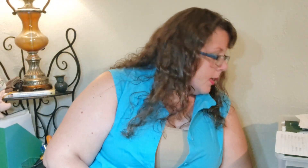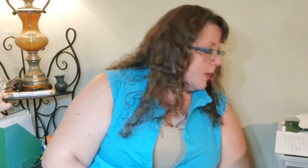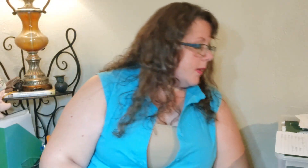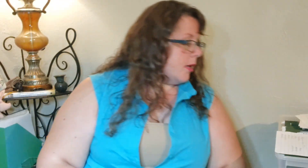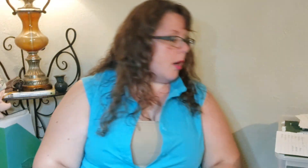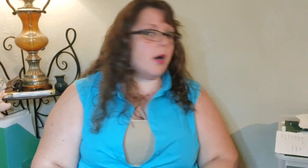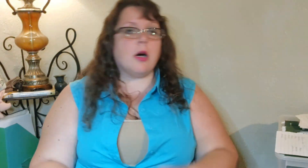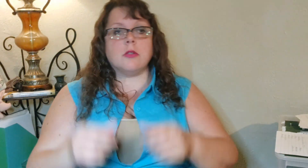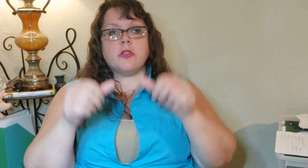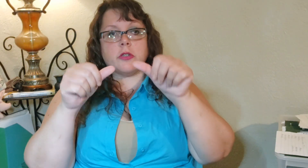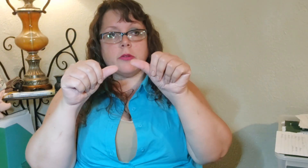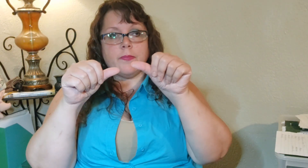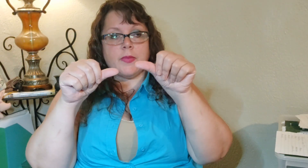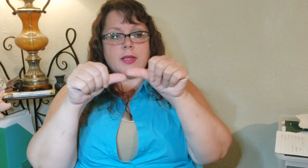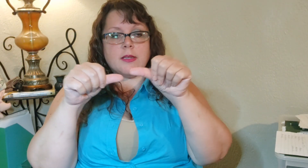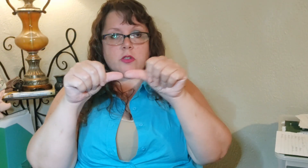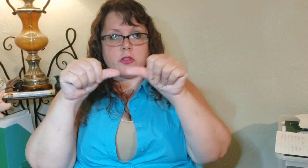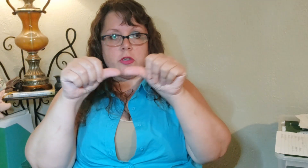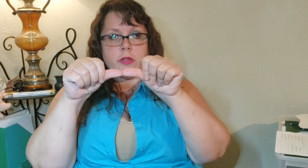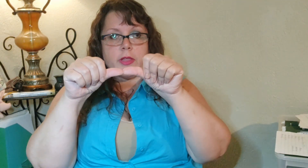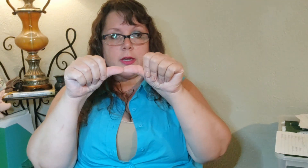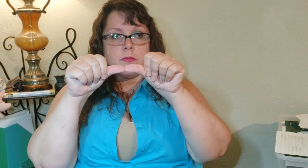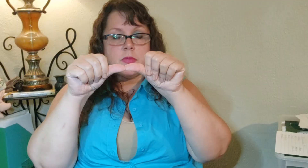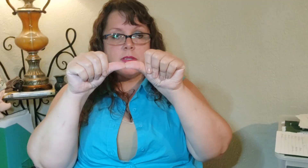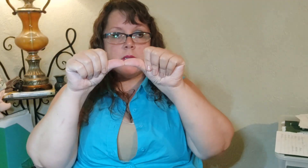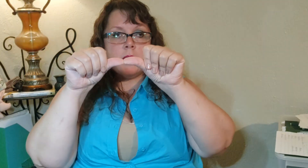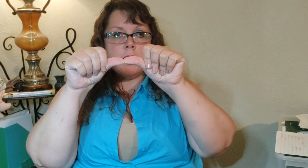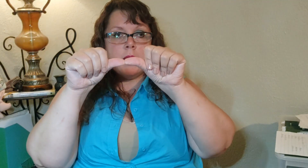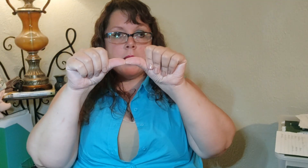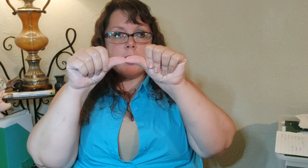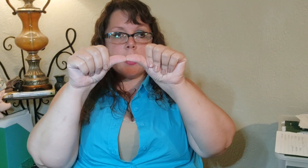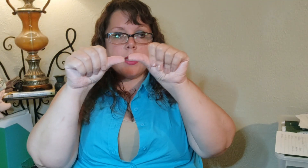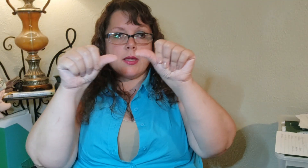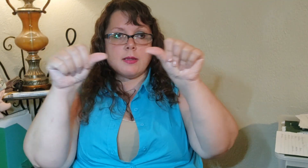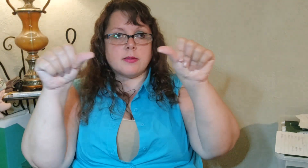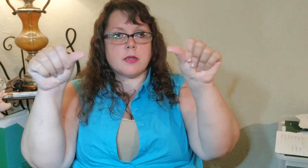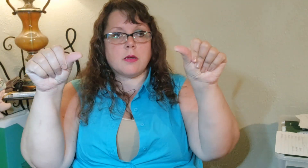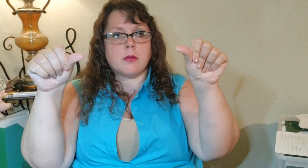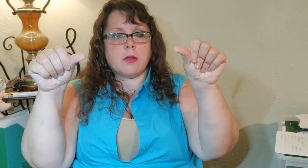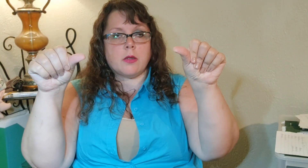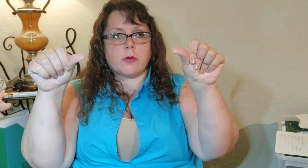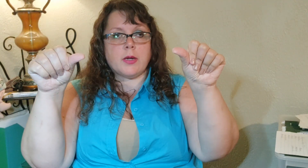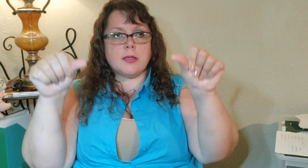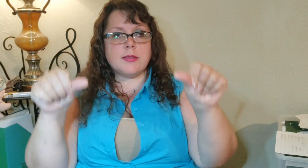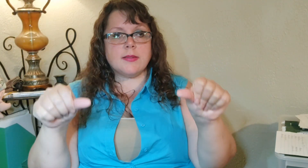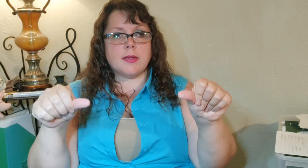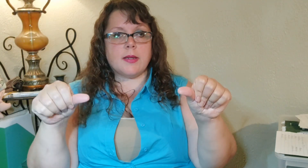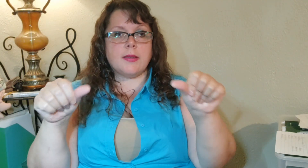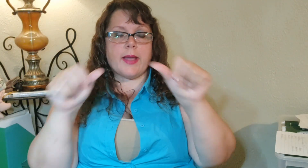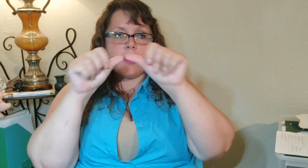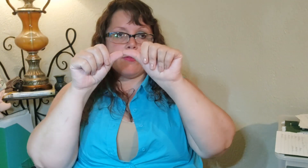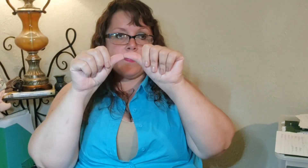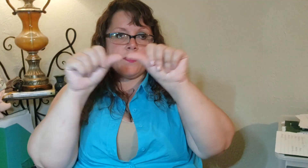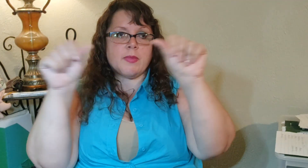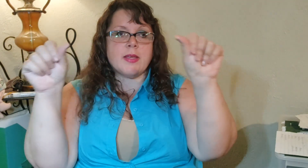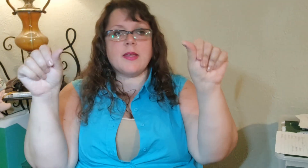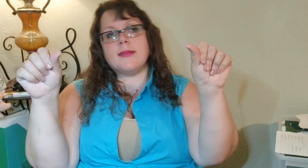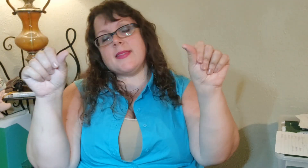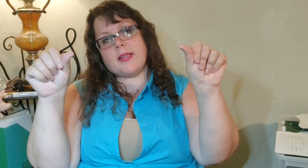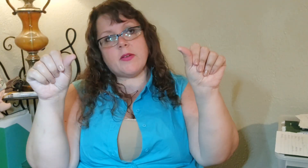And then altar is your two thumbs, and it's across and down. It's even